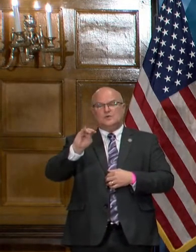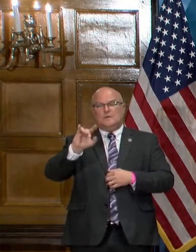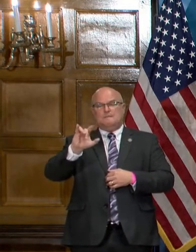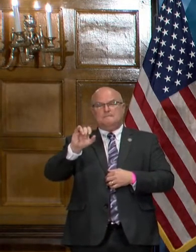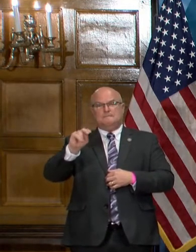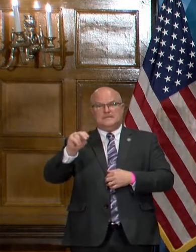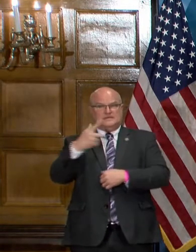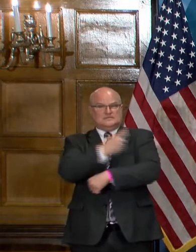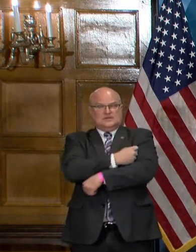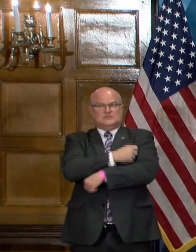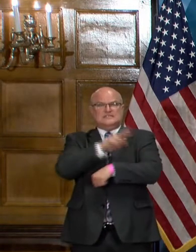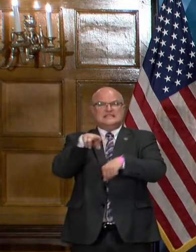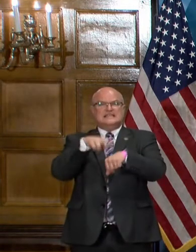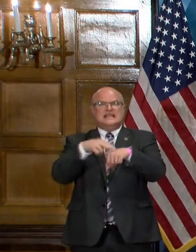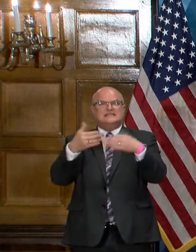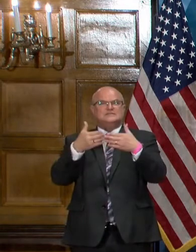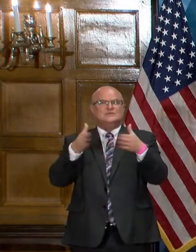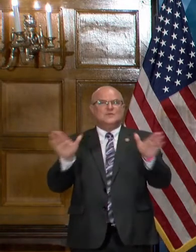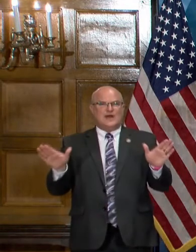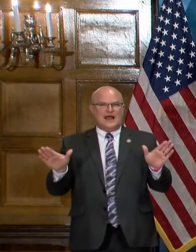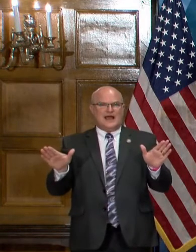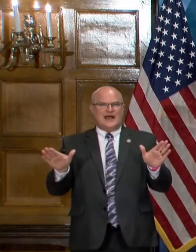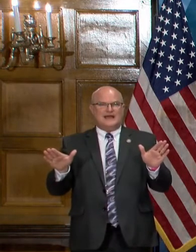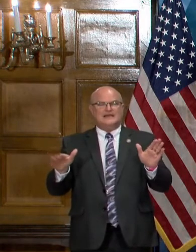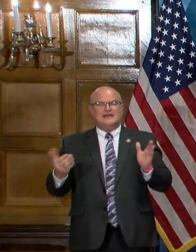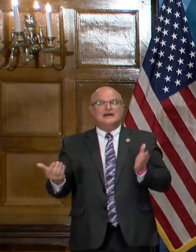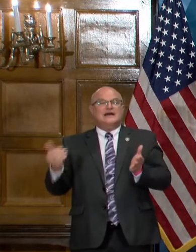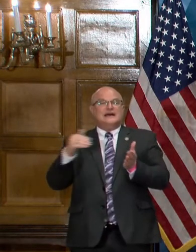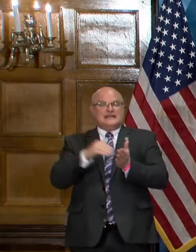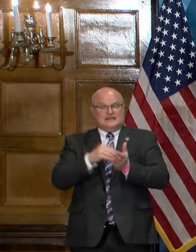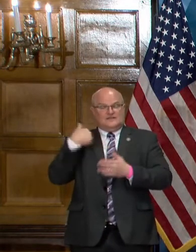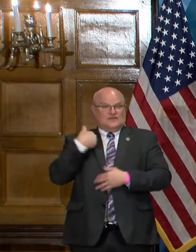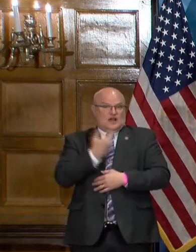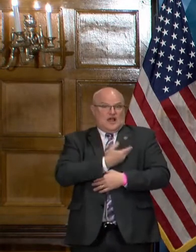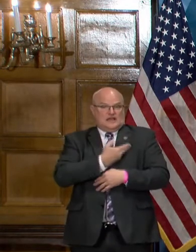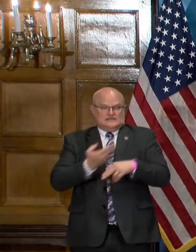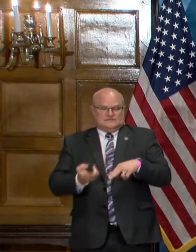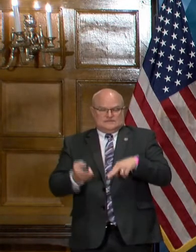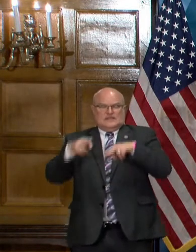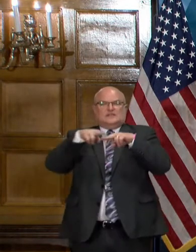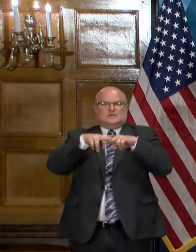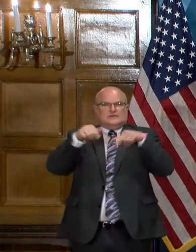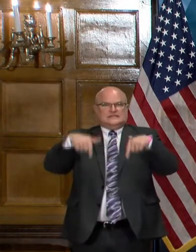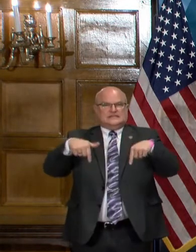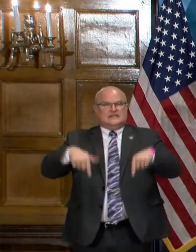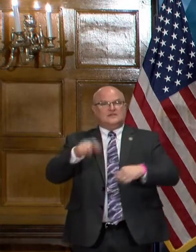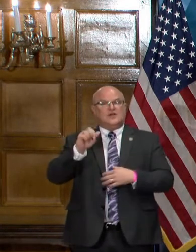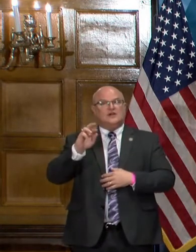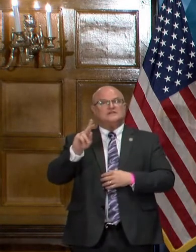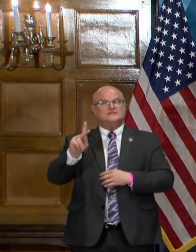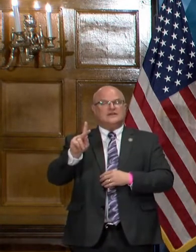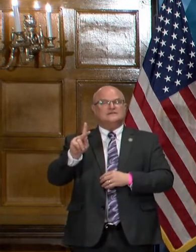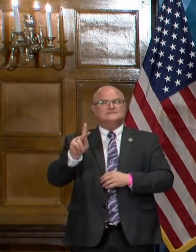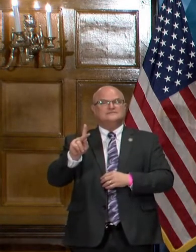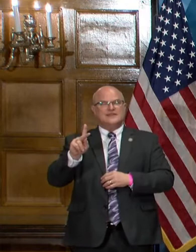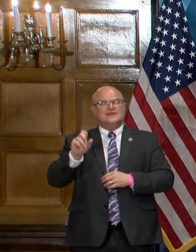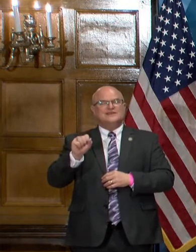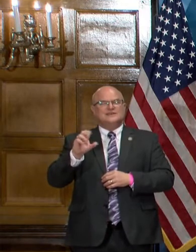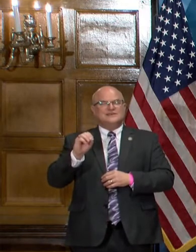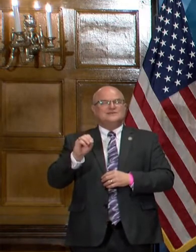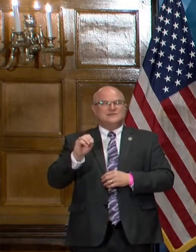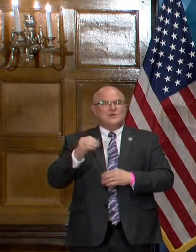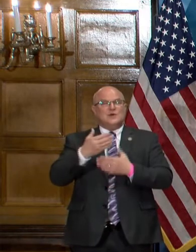available nationwide, which would once again increase the doses that are available in Arkansas. So part